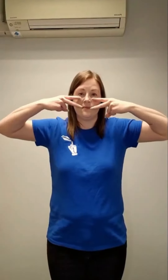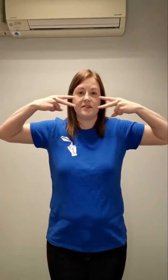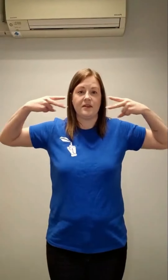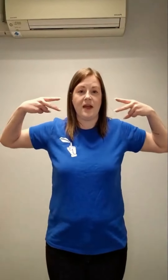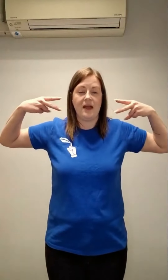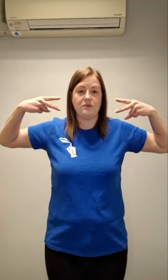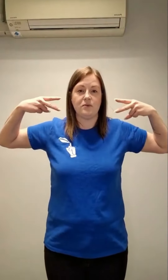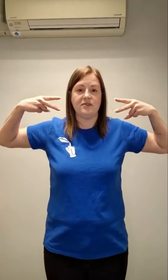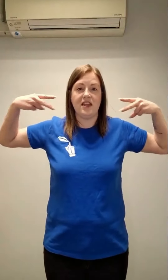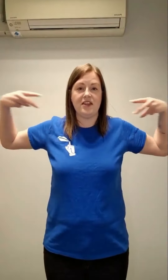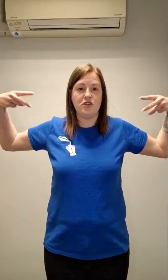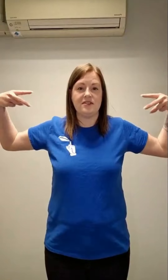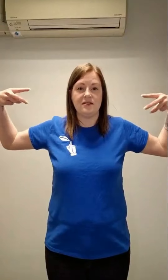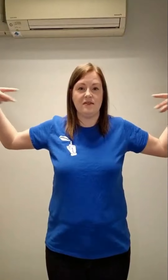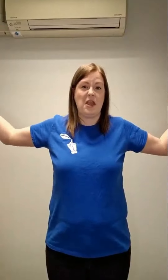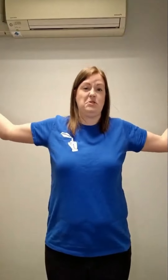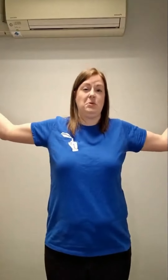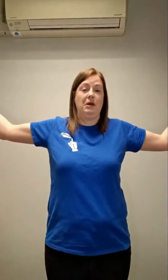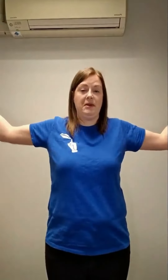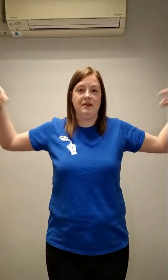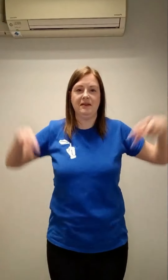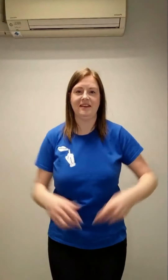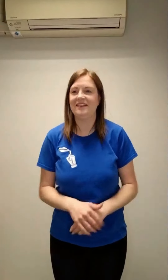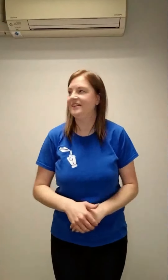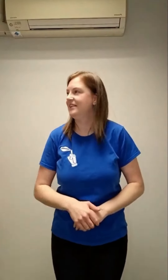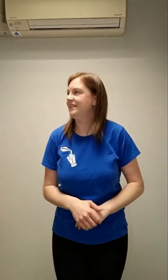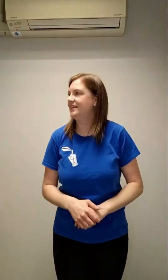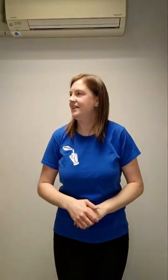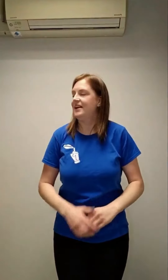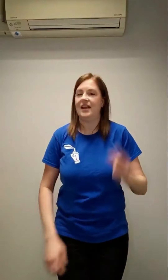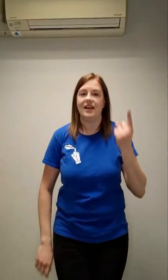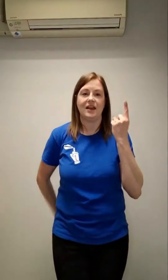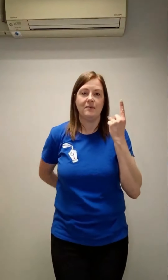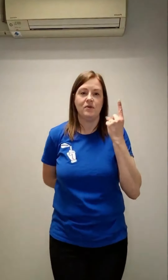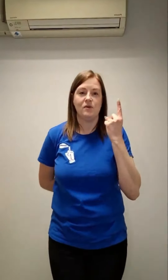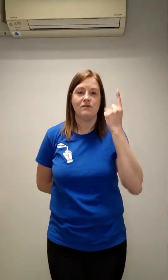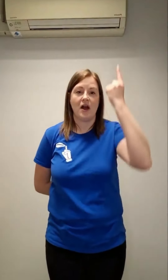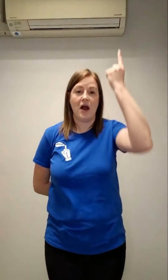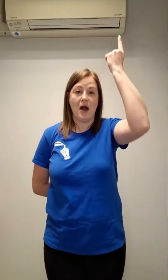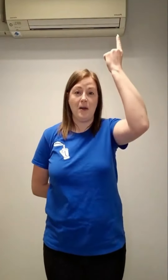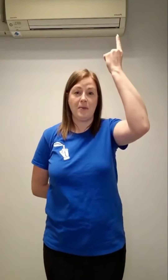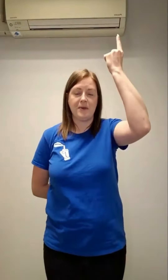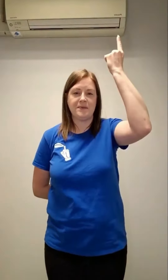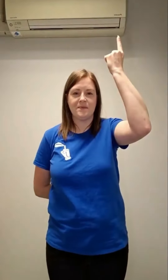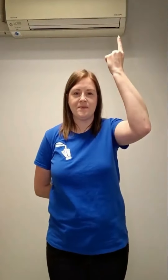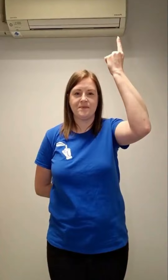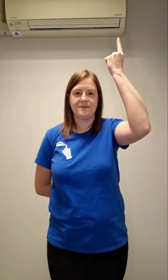So out towards the edges, if you kept on going. It can move up.